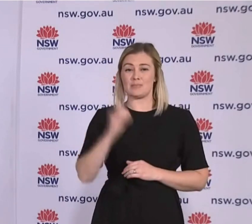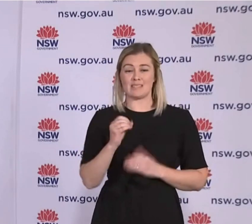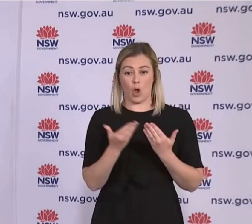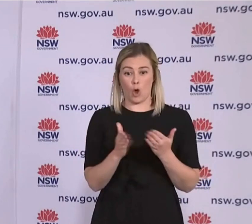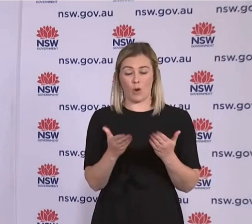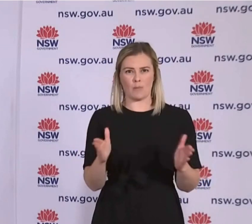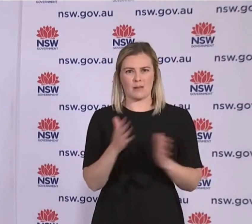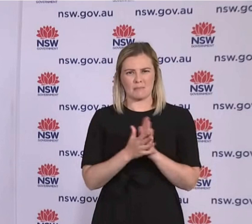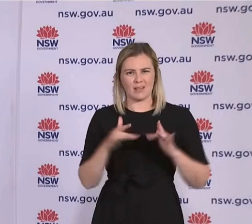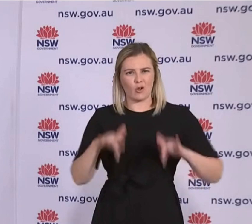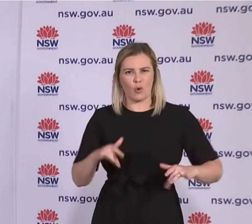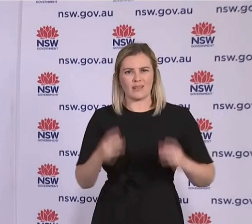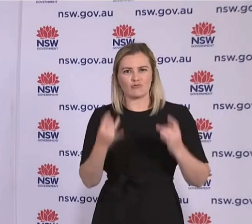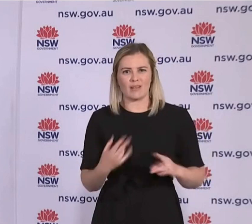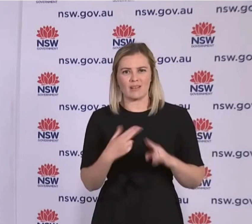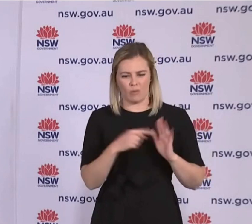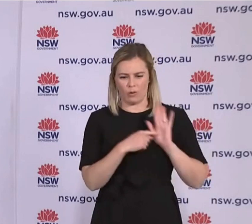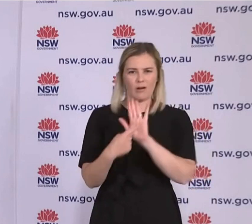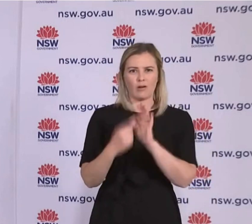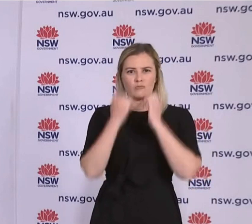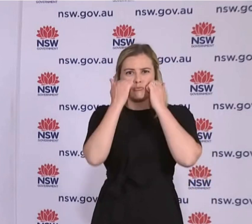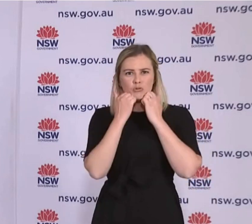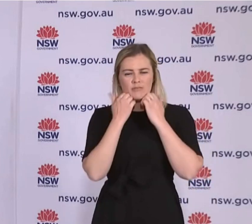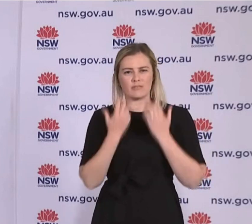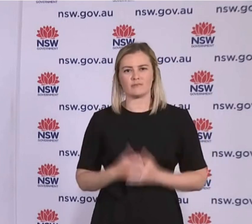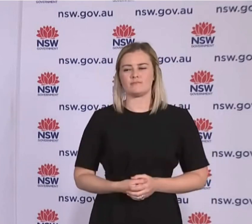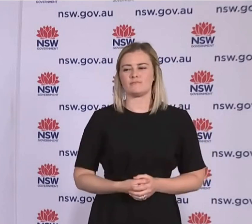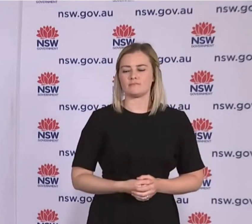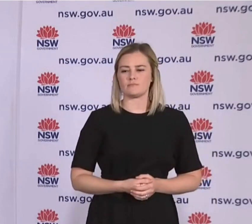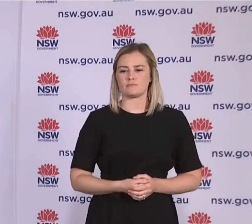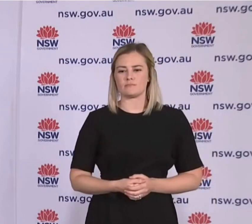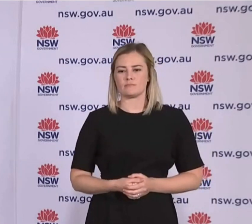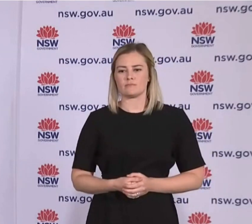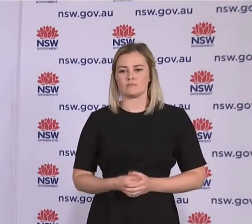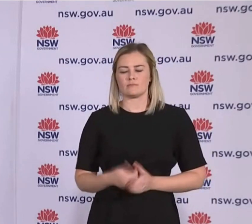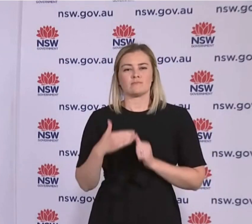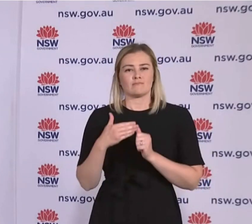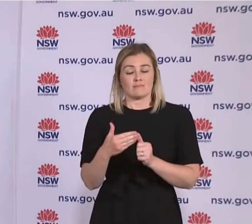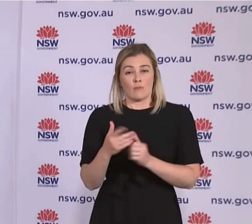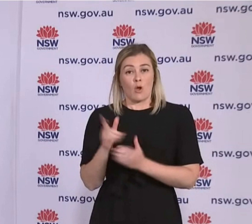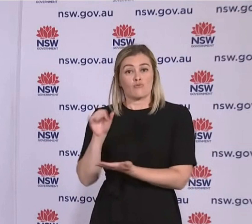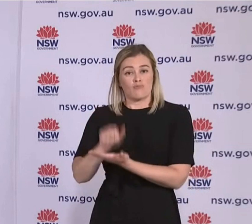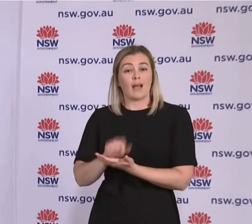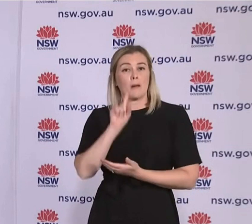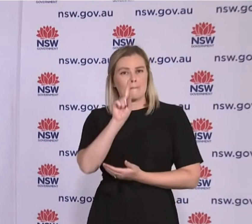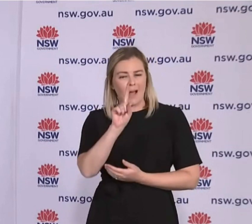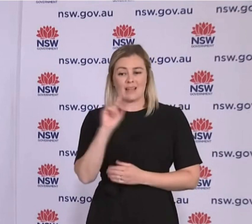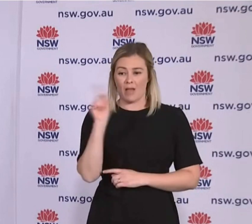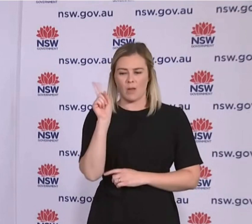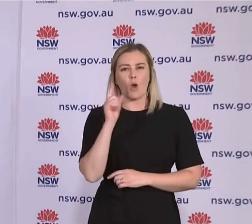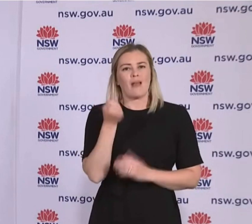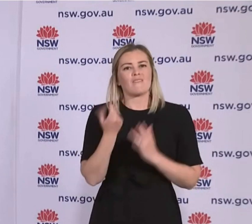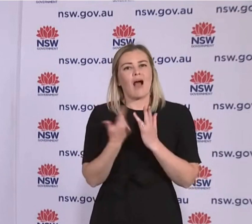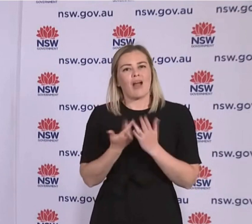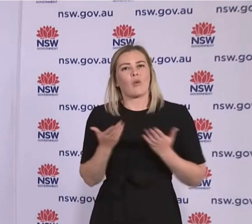I can't wait to open up. But the reality is, right now, there are other options of showing your vaccination status. So this